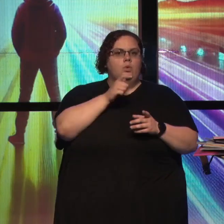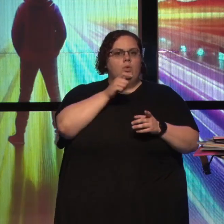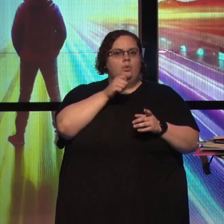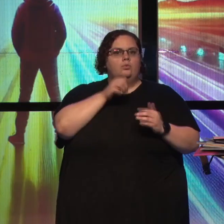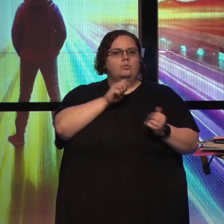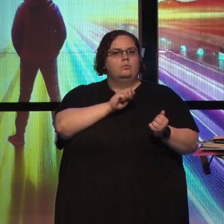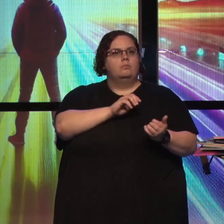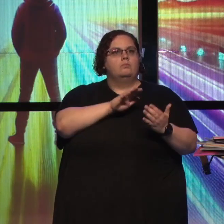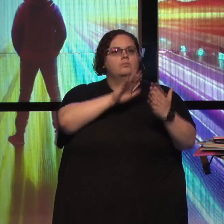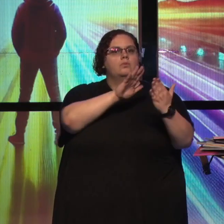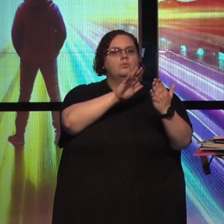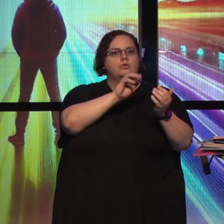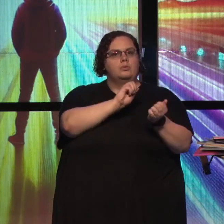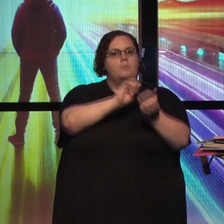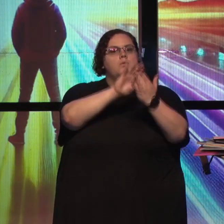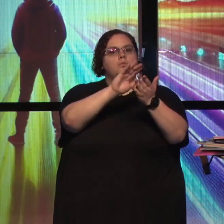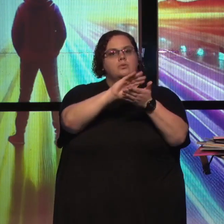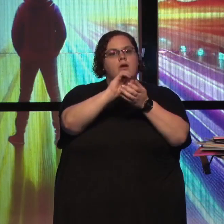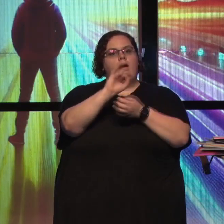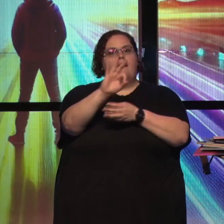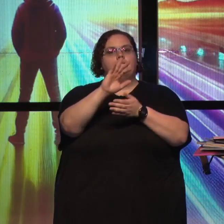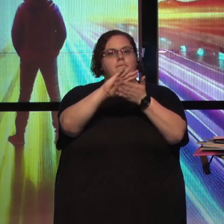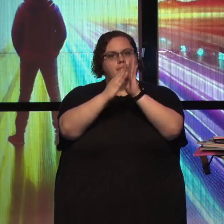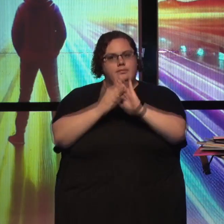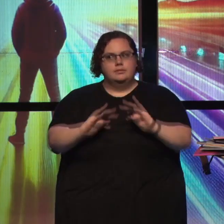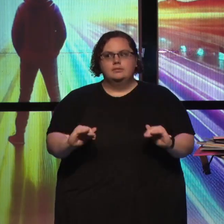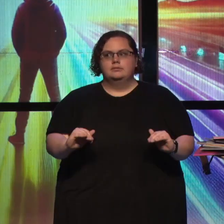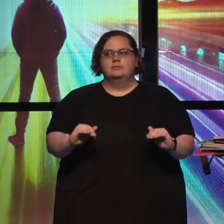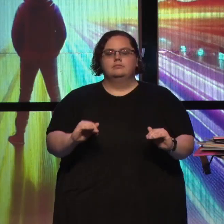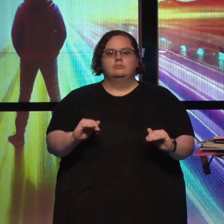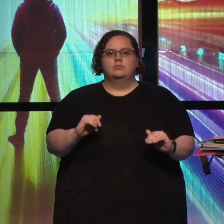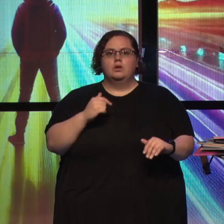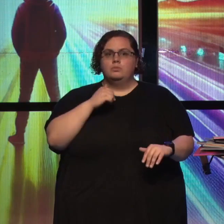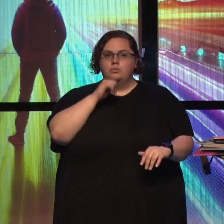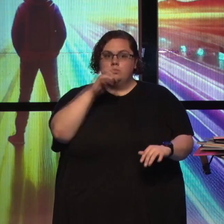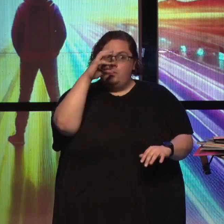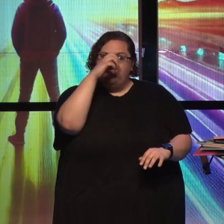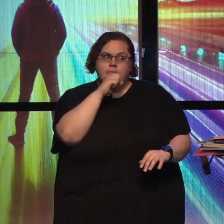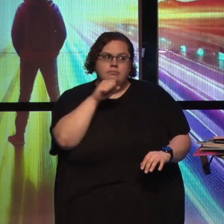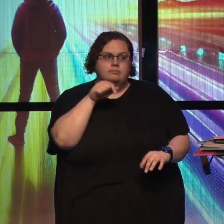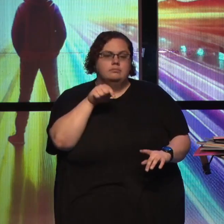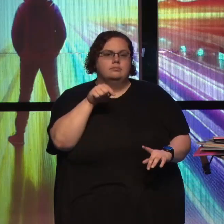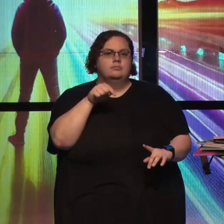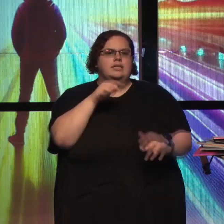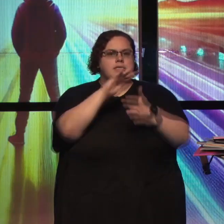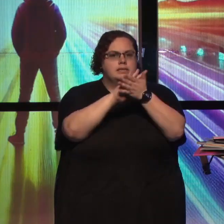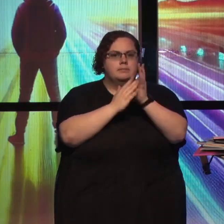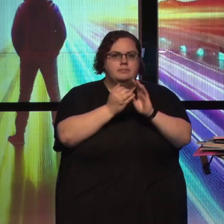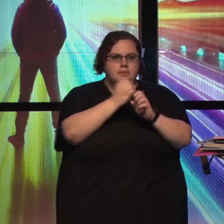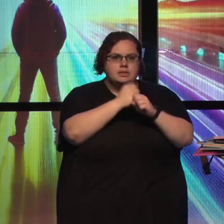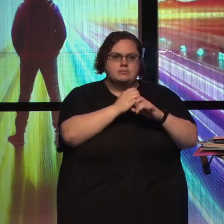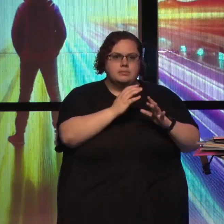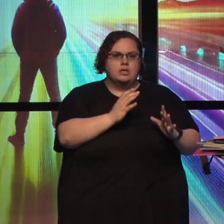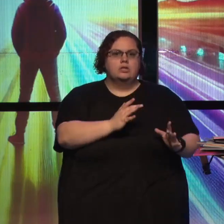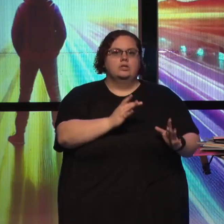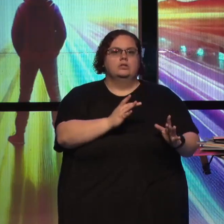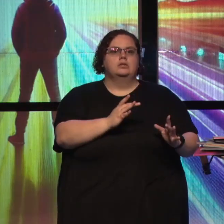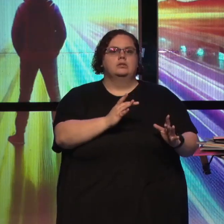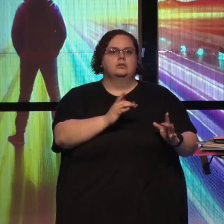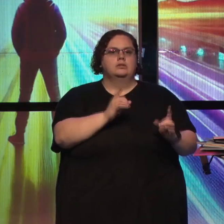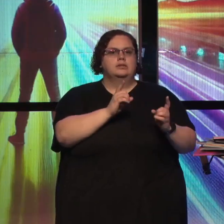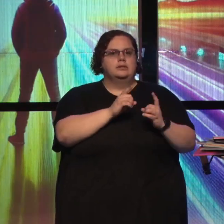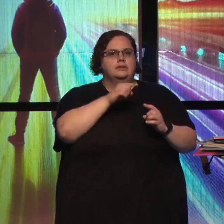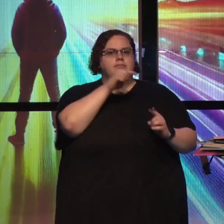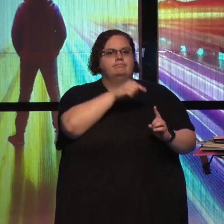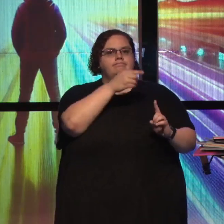the way of peace. And so here's what we don't want to miss, right? Dissident peacemakers, that's what we're talking about being. Dissident peacemakers,